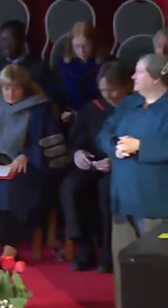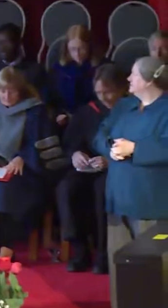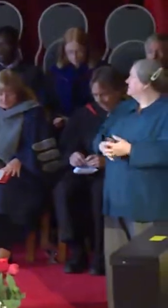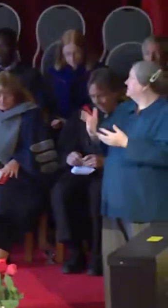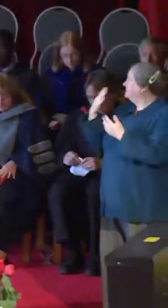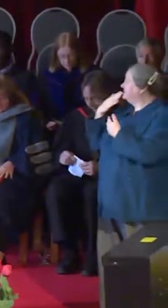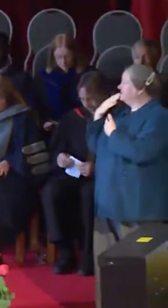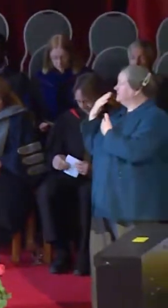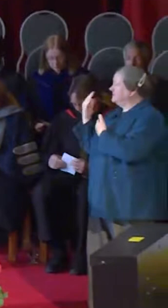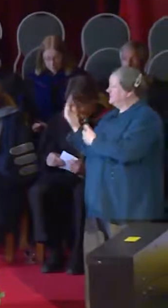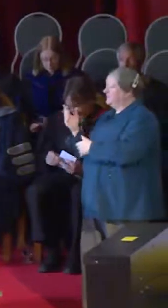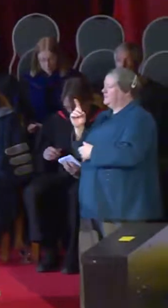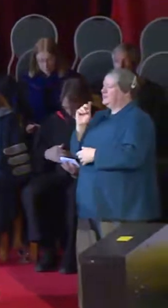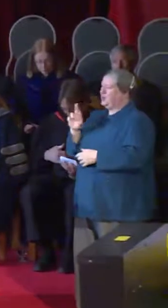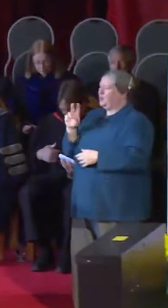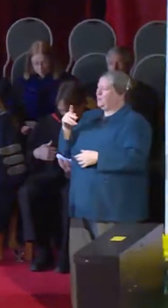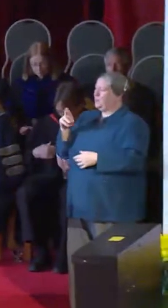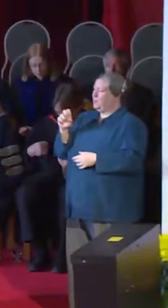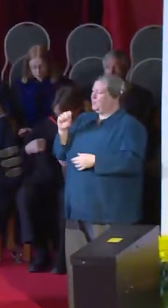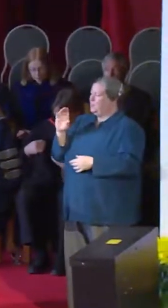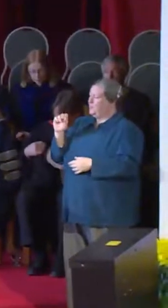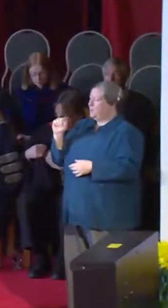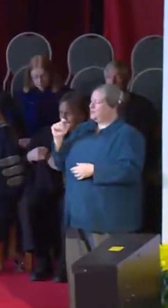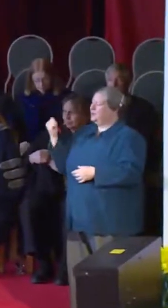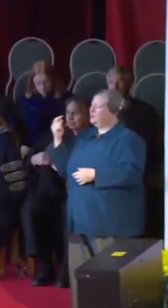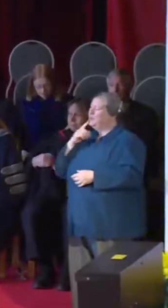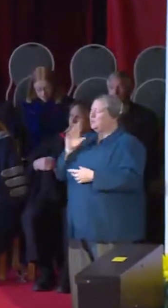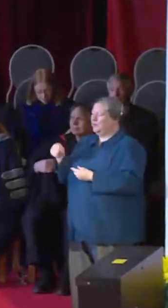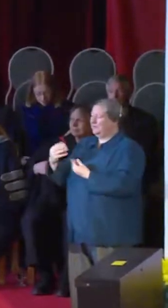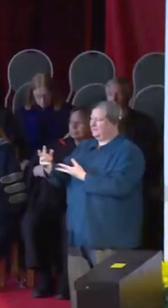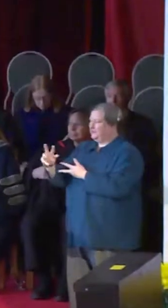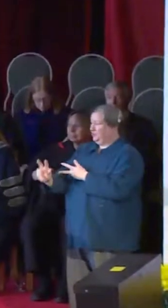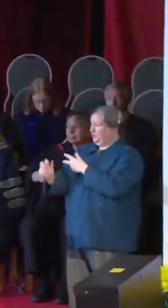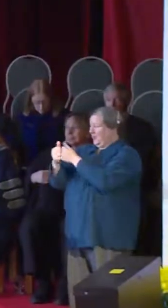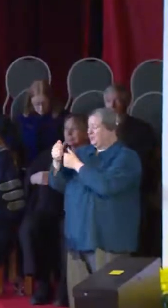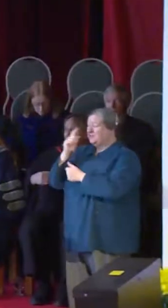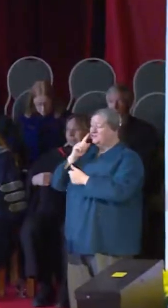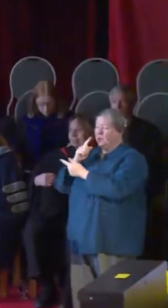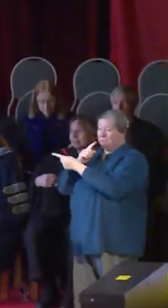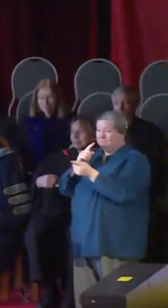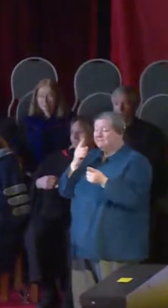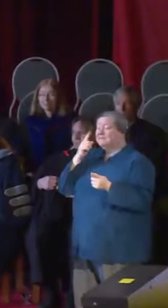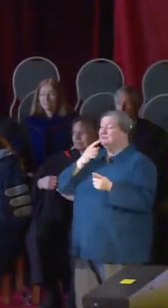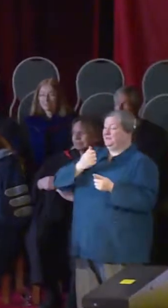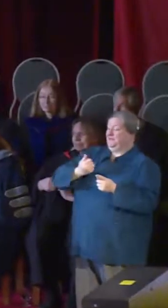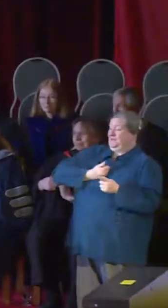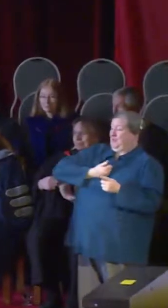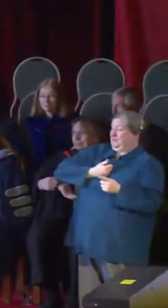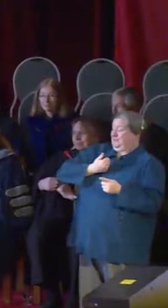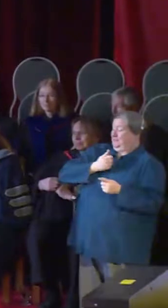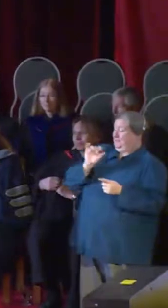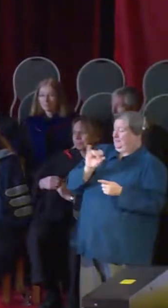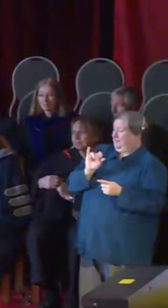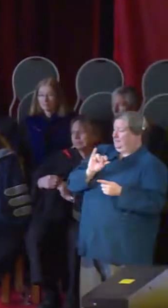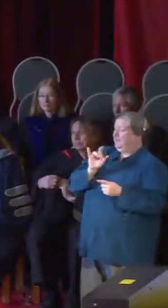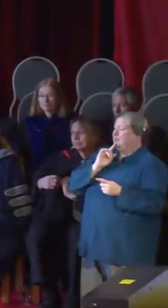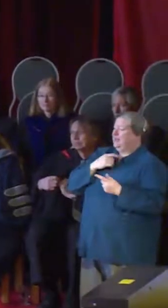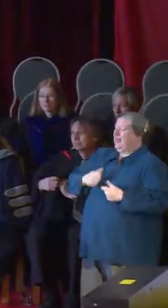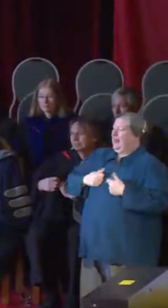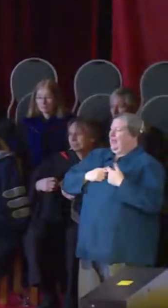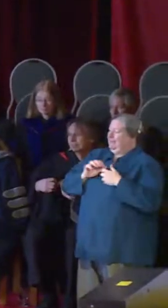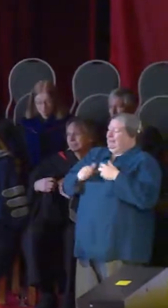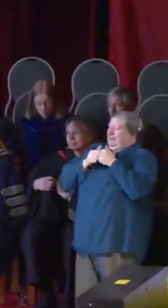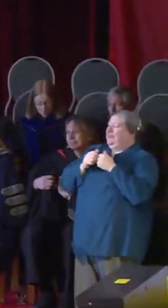Thank you very much, Dr. Prescott. I guess you gave the challenge to them and to us to appreciate life fully. I can't speak about the